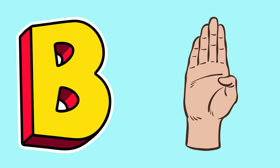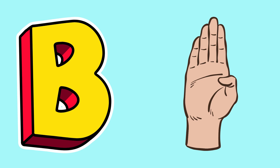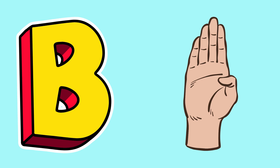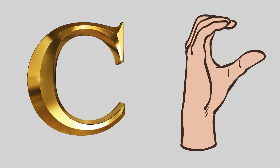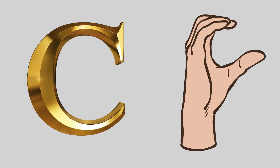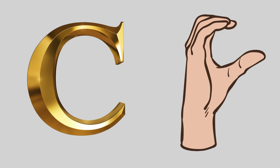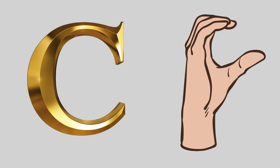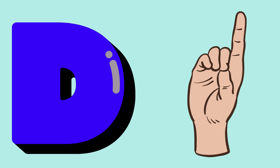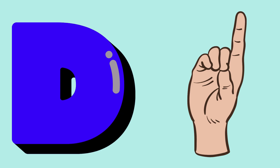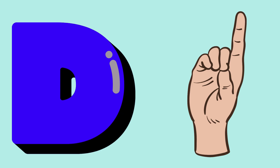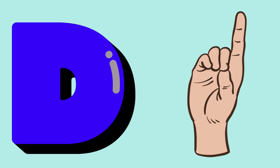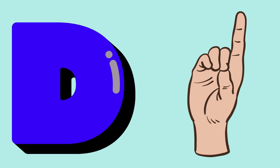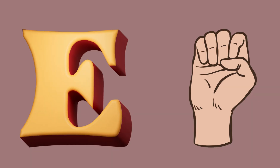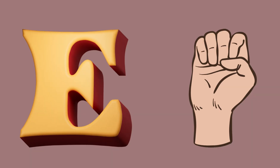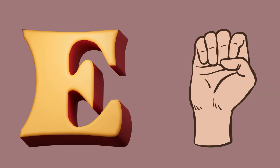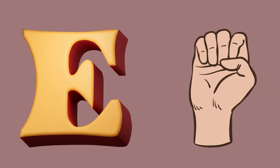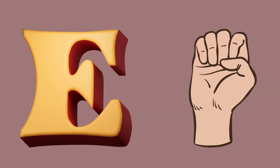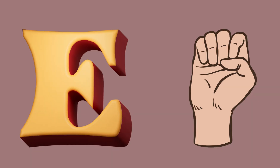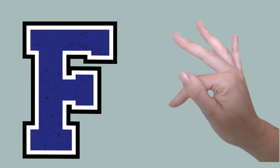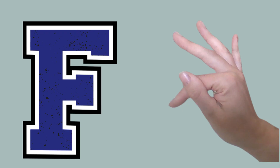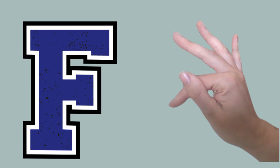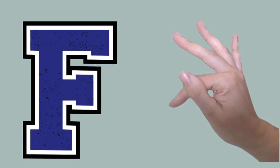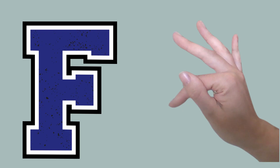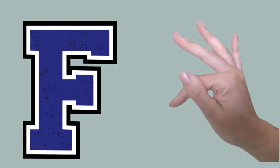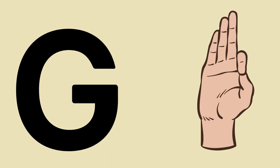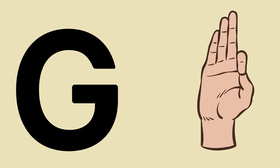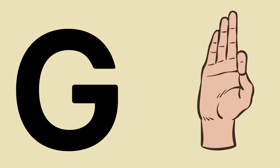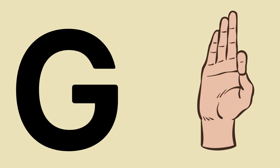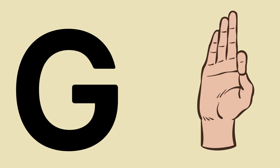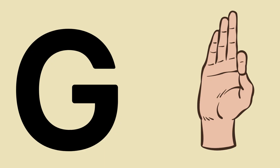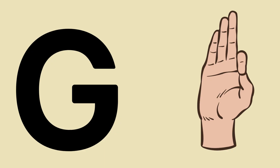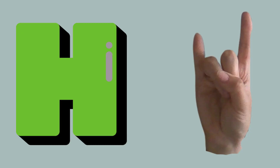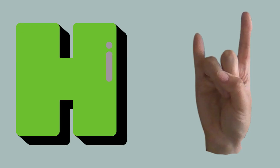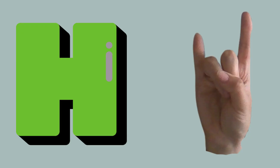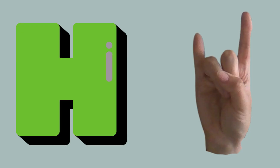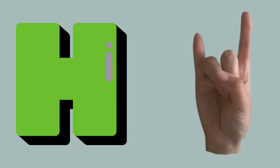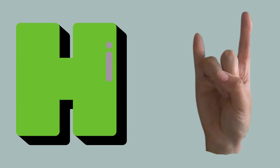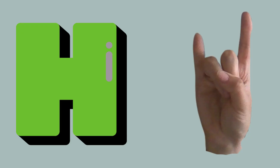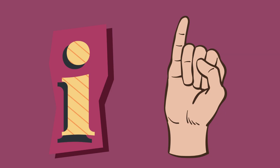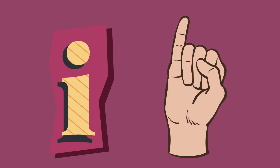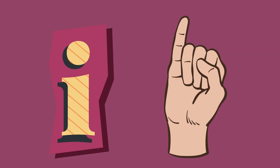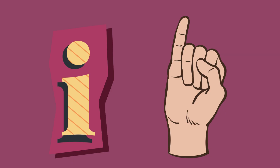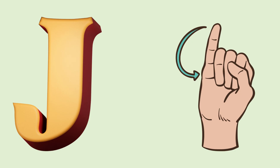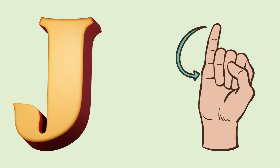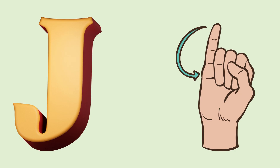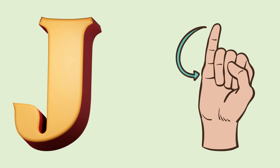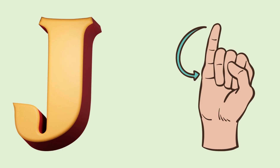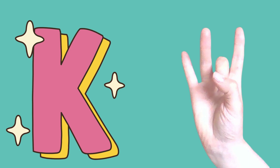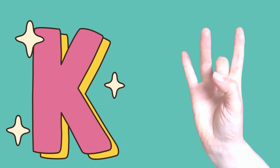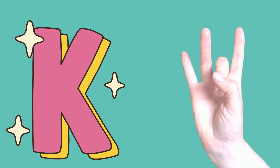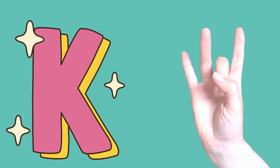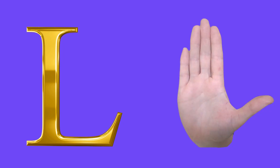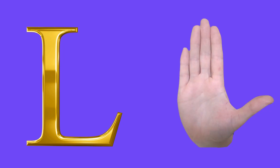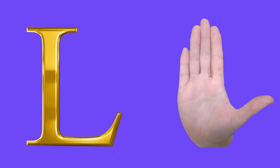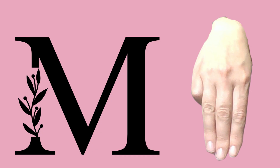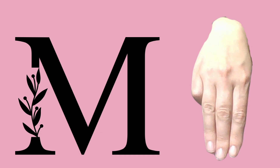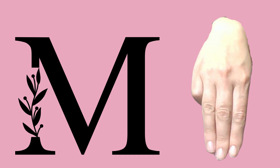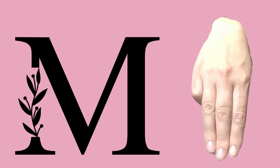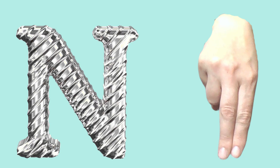B, C, D, E, F, G, H, I, J, K, L, M, N,